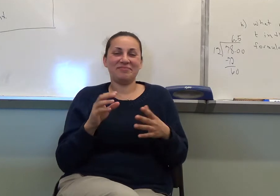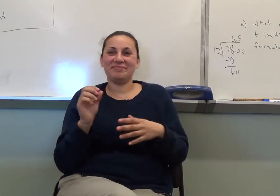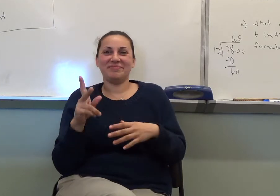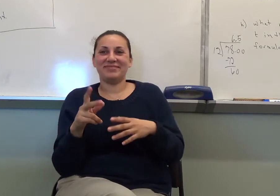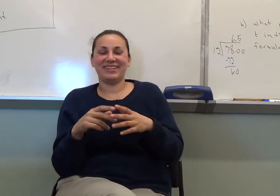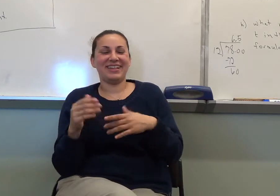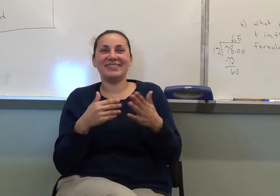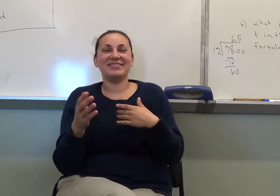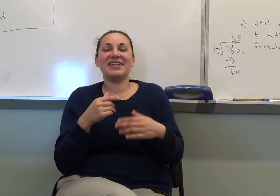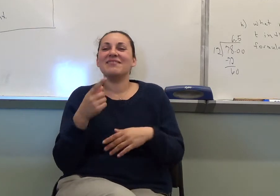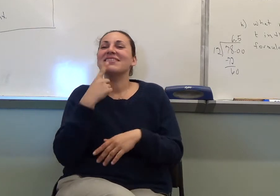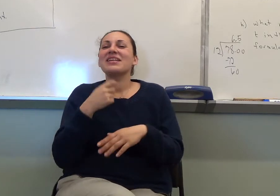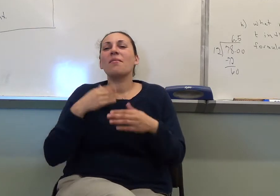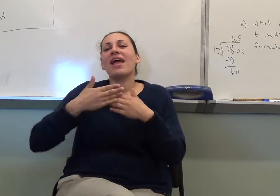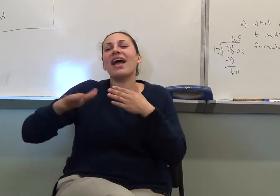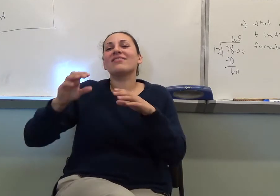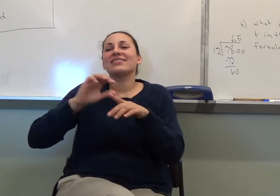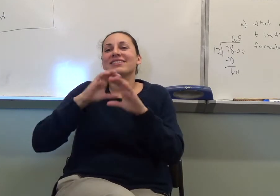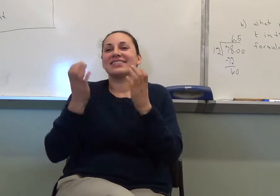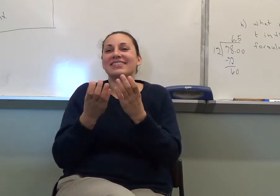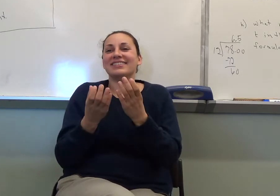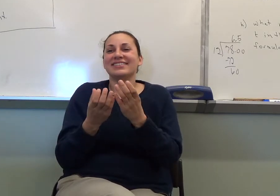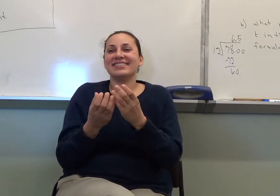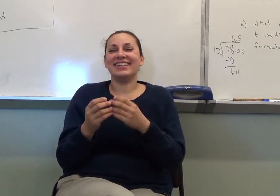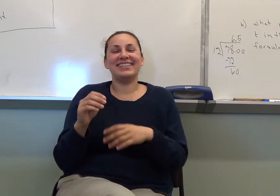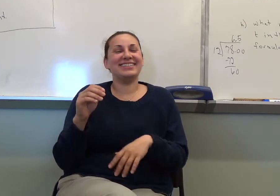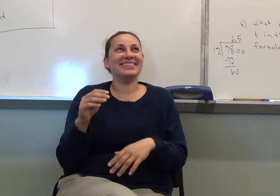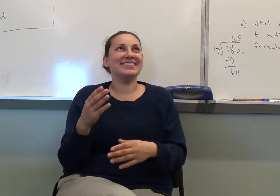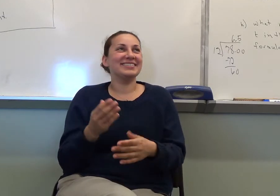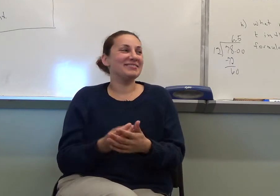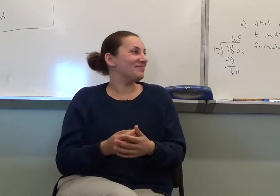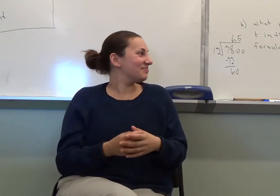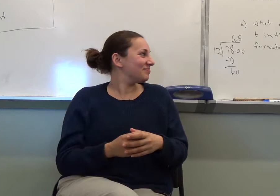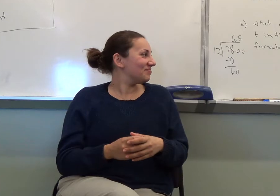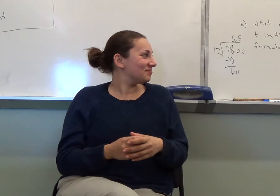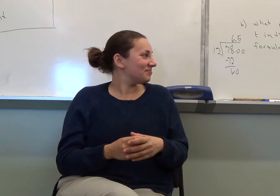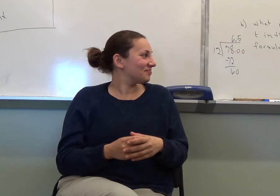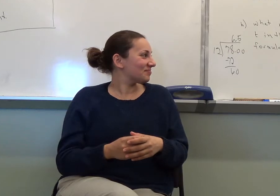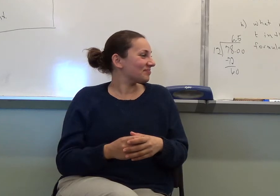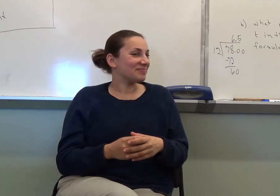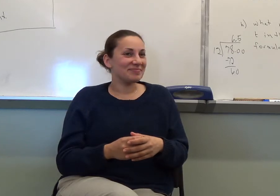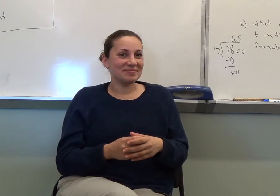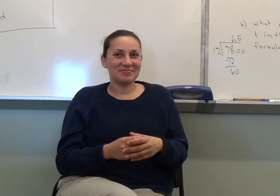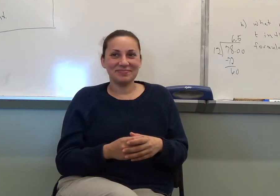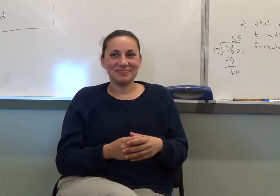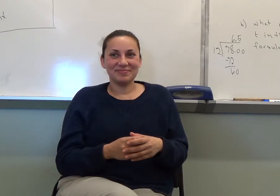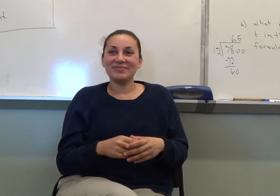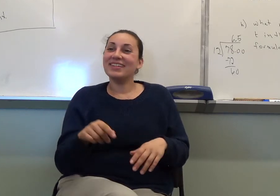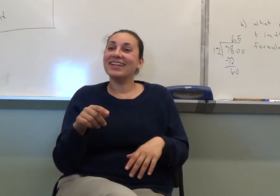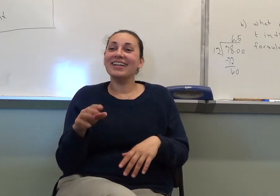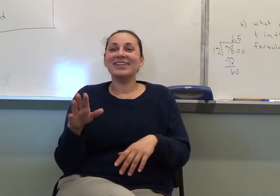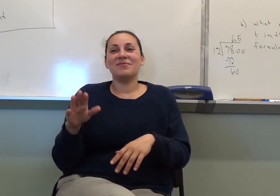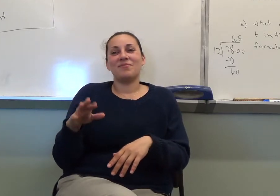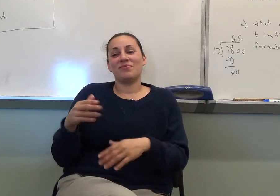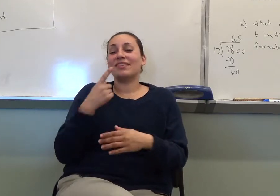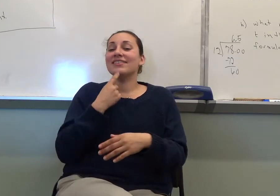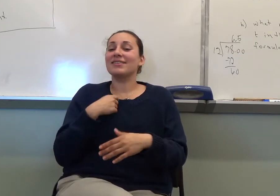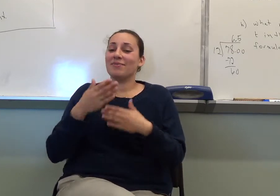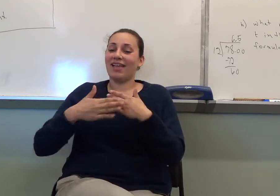year, that becomes your principal over here for the third year, and then you can see that this amount of